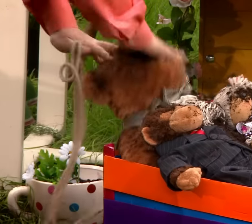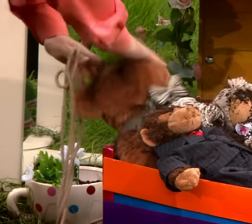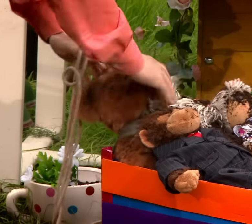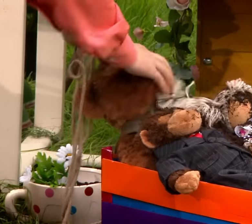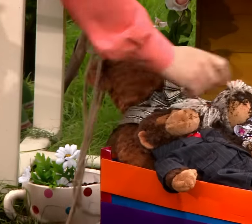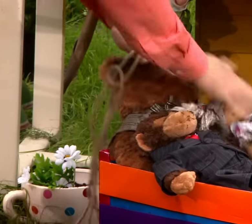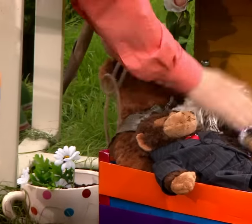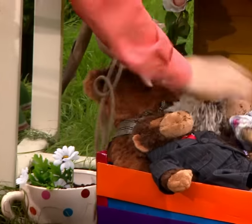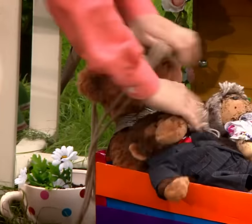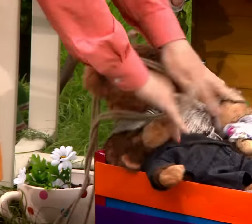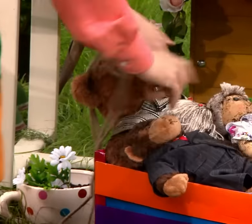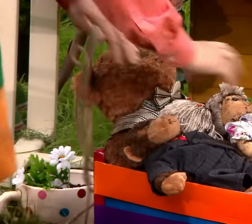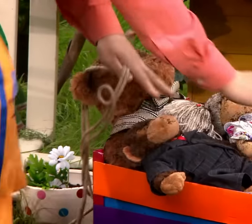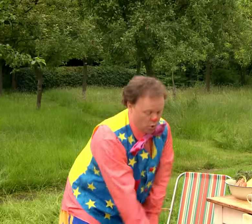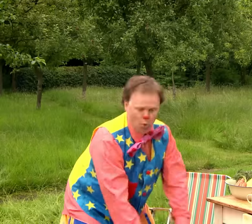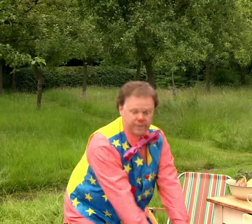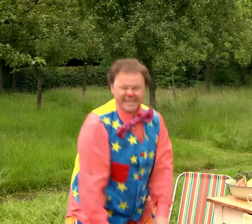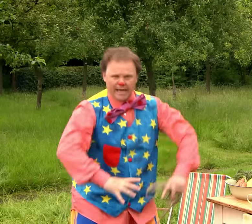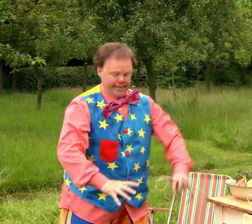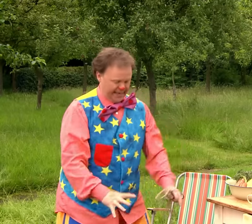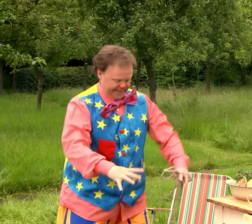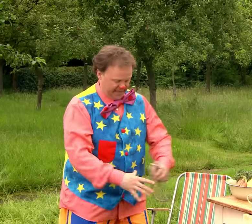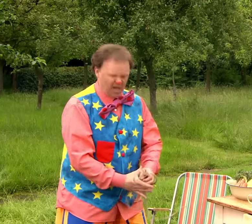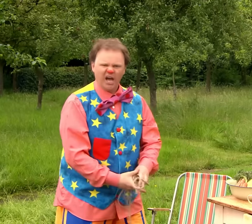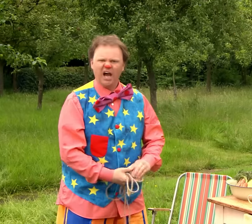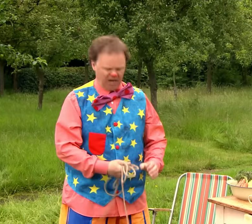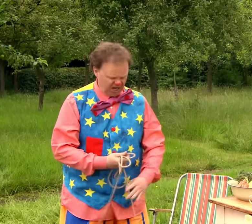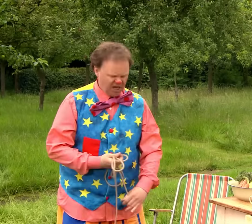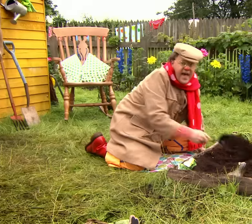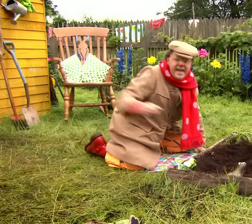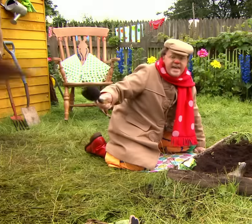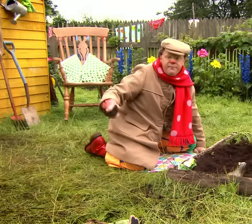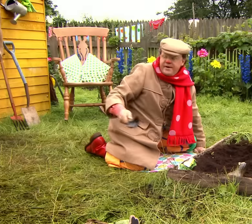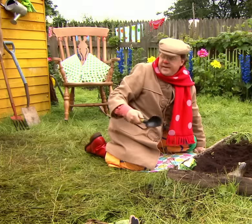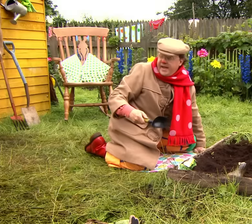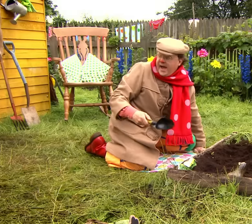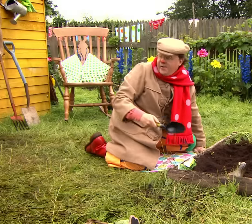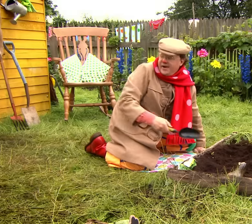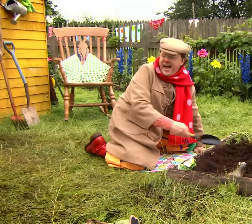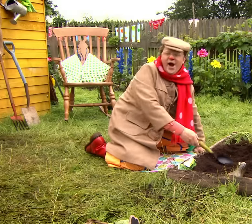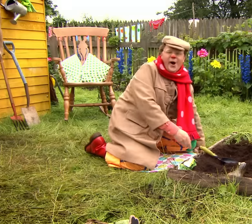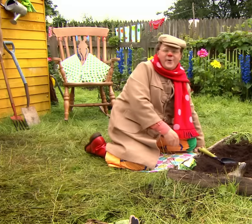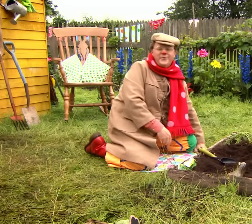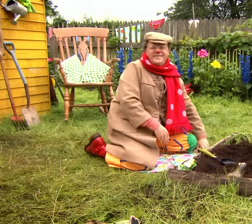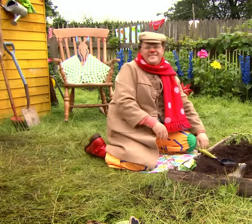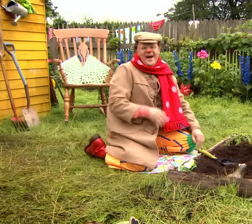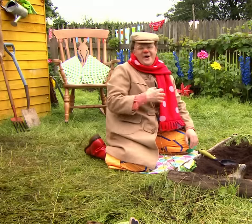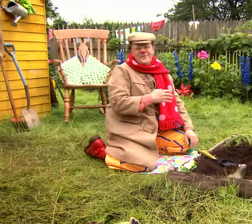Oh, dear. The toys have got dirty, Mr. Tumble. Hey, what? Oh,